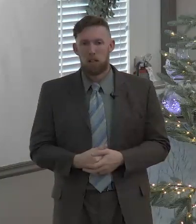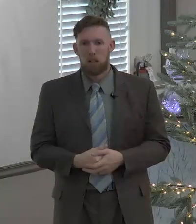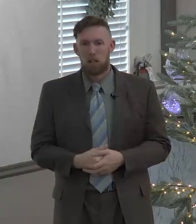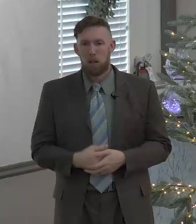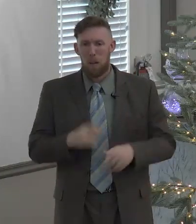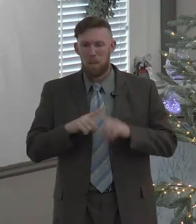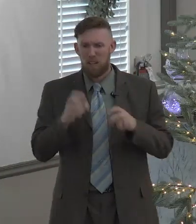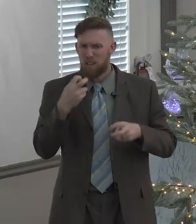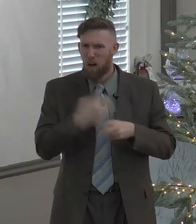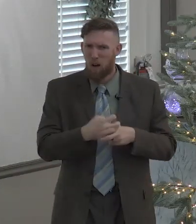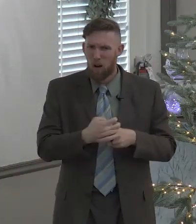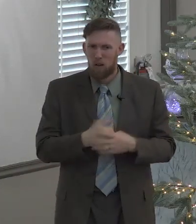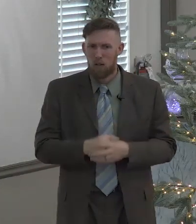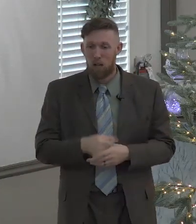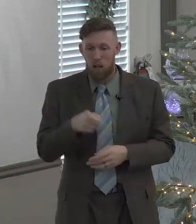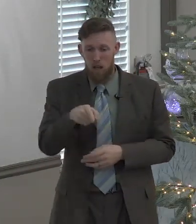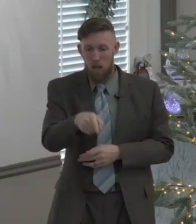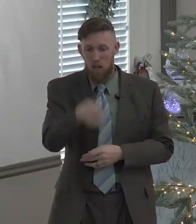man.